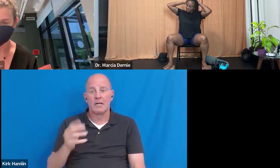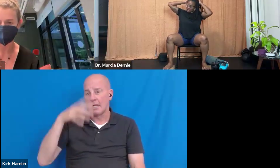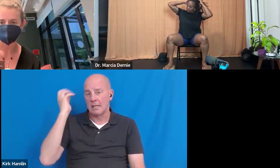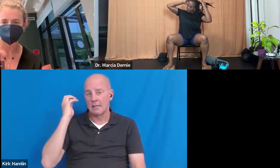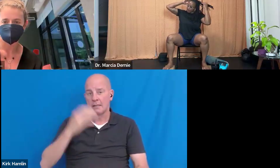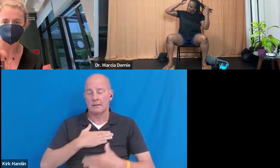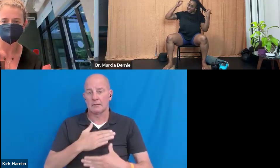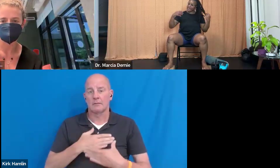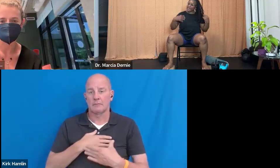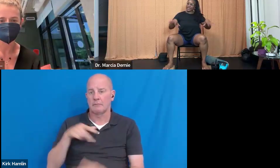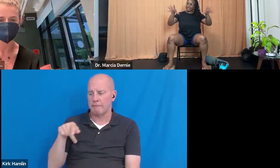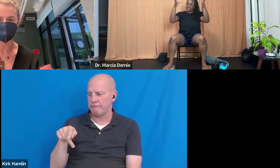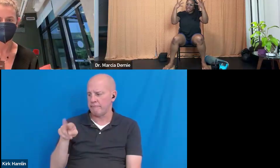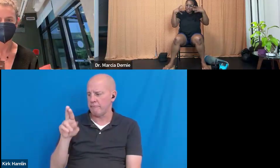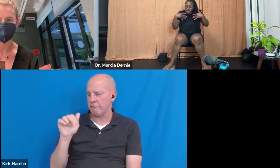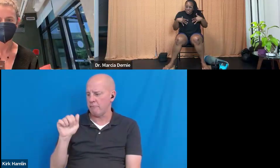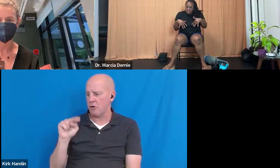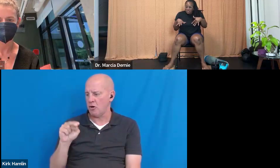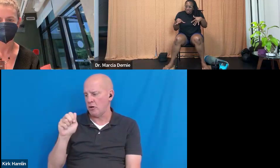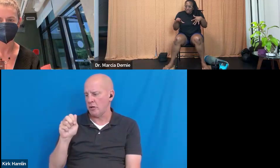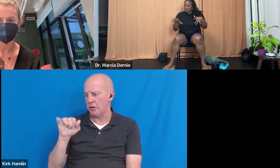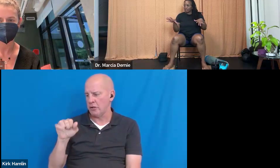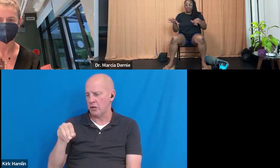pranayama, which is like a breathing and